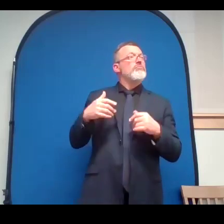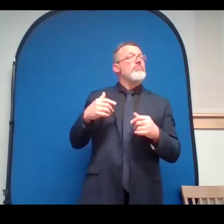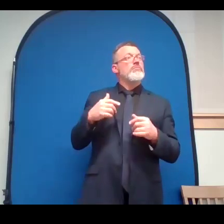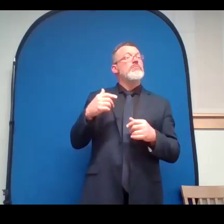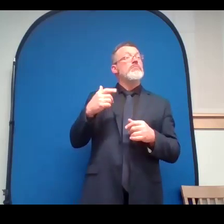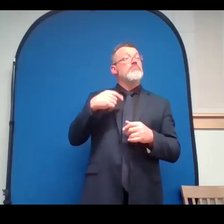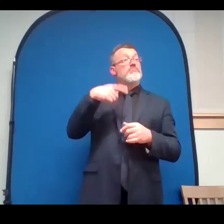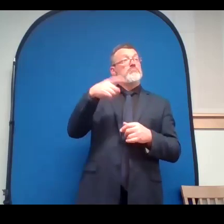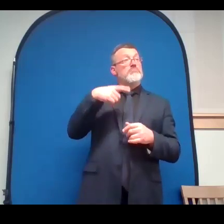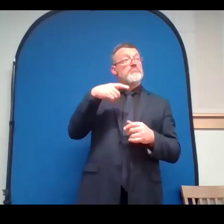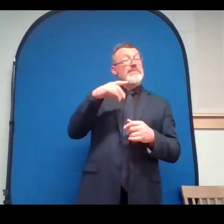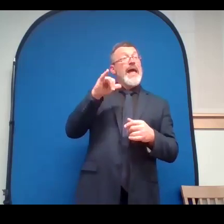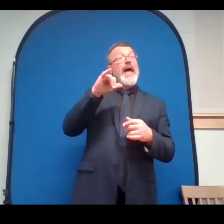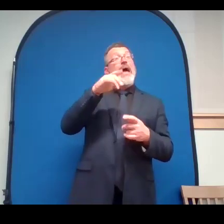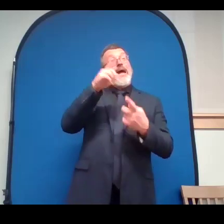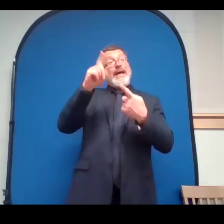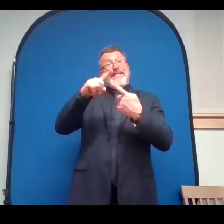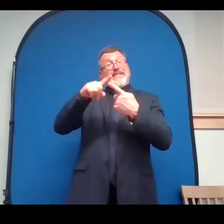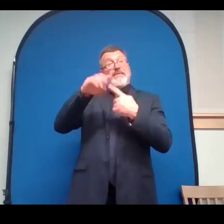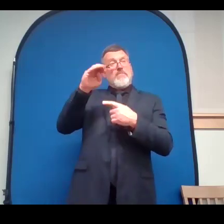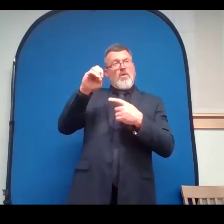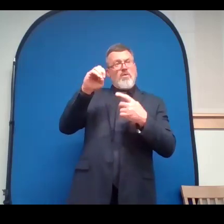and notifying SOCO Police Department.